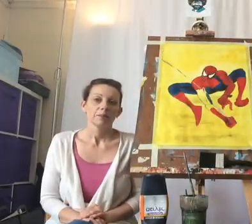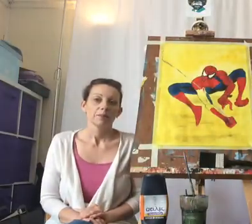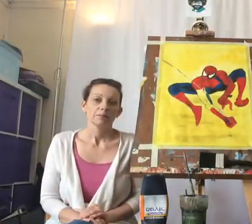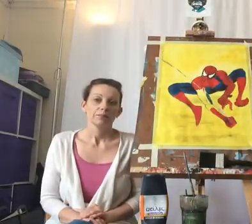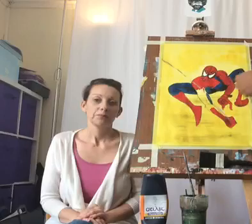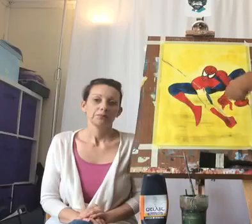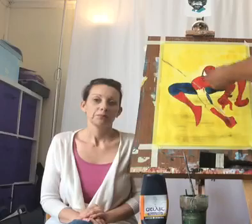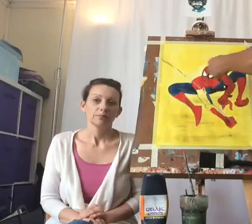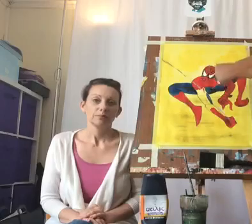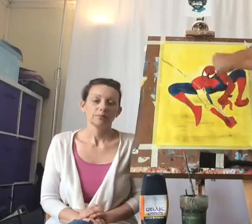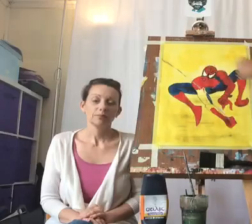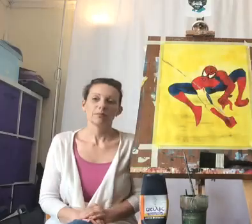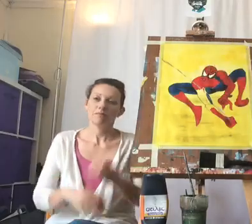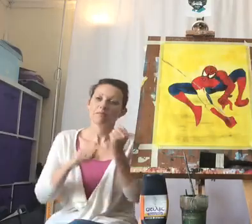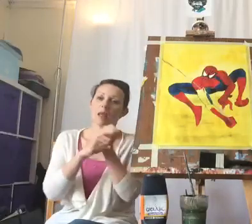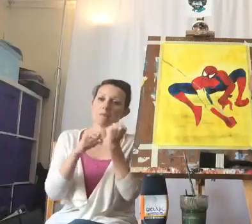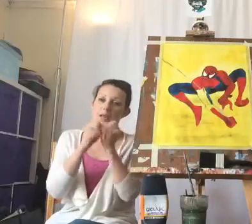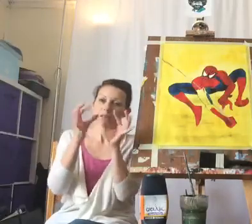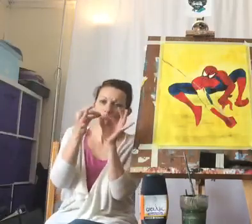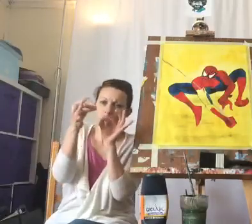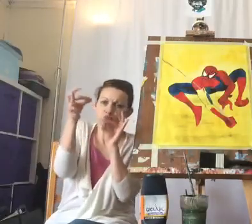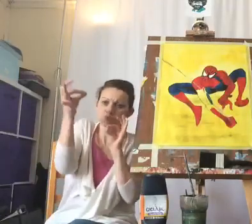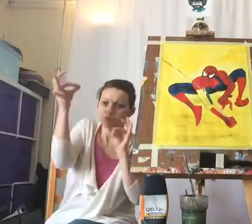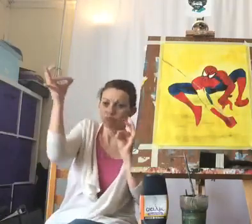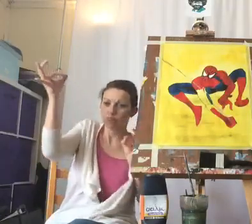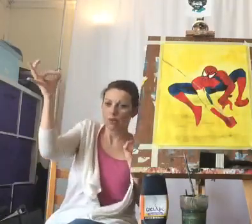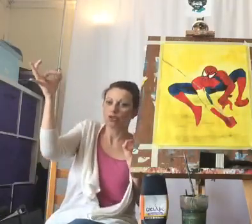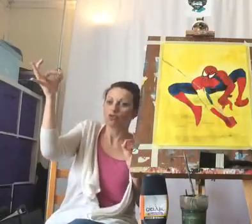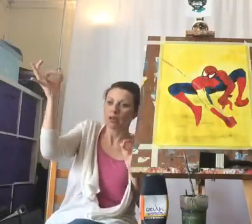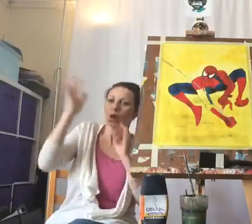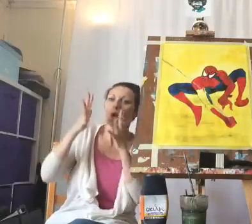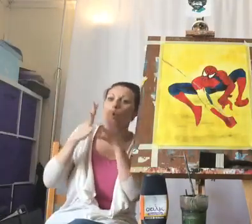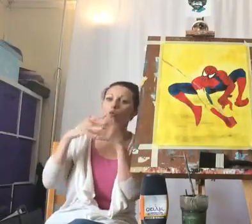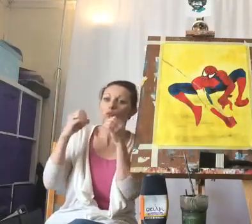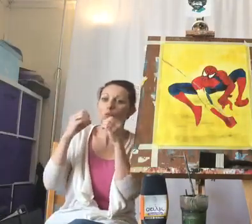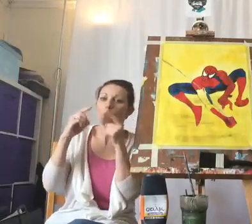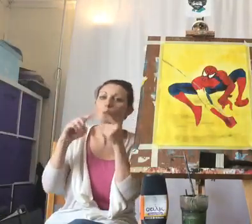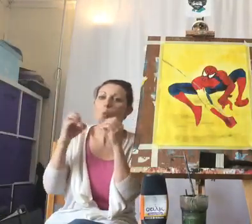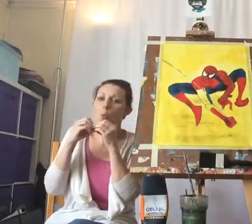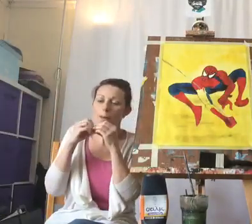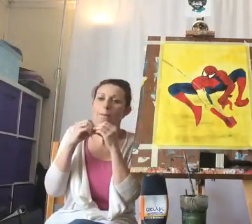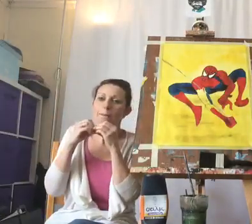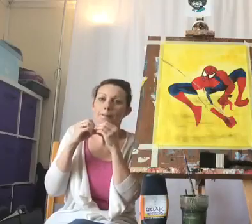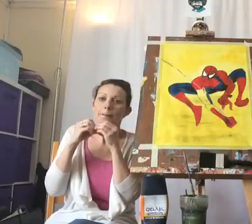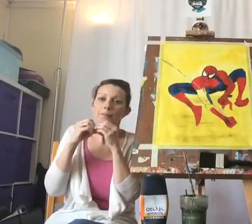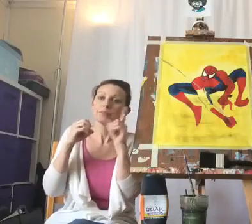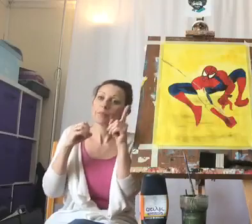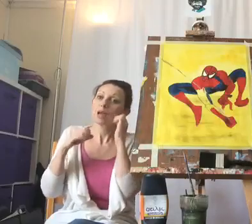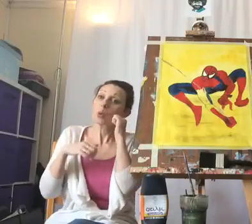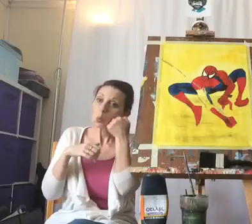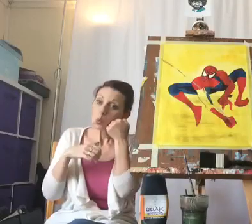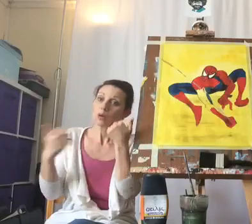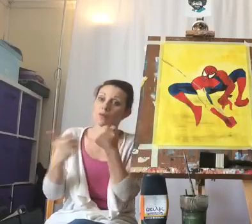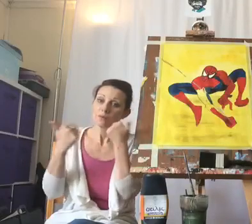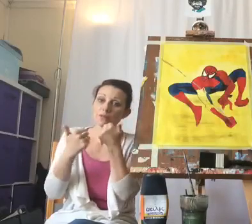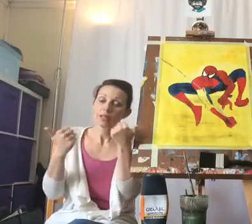and it, you know, so it's like a tight bit of string basically that he's pulling. But as I say, I will finish